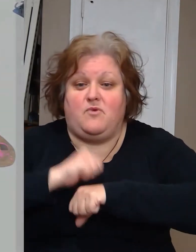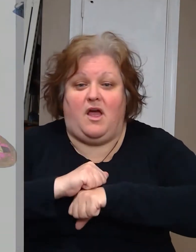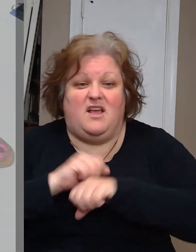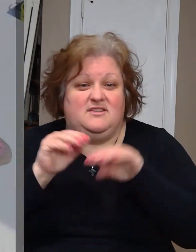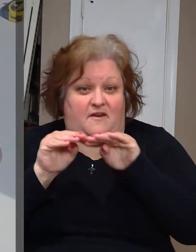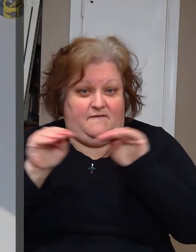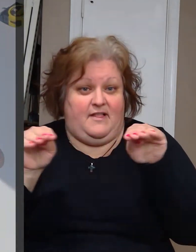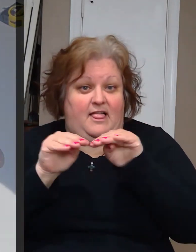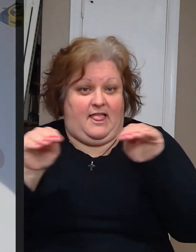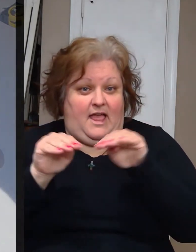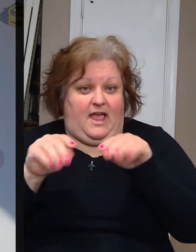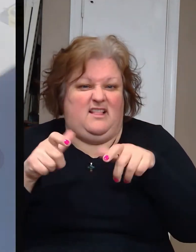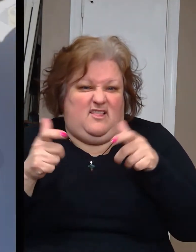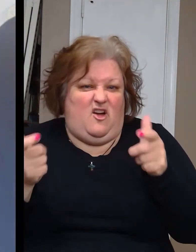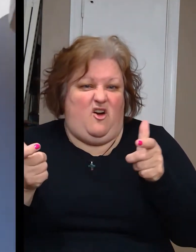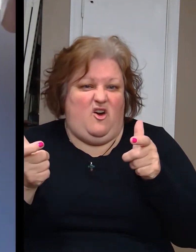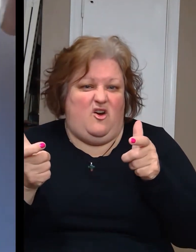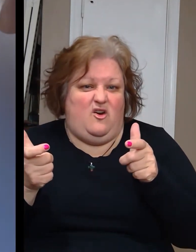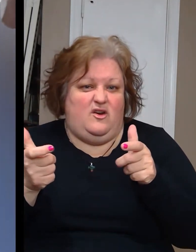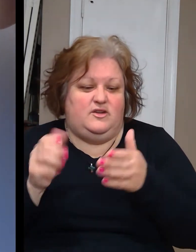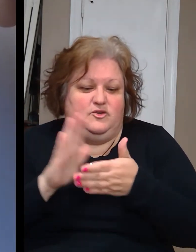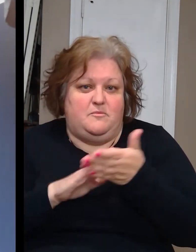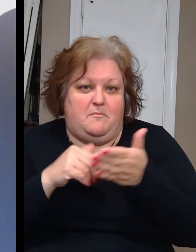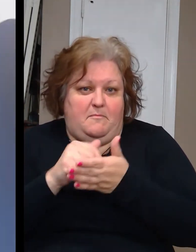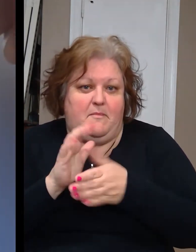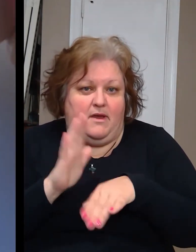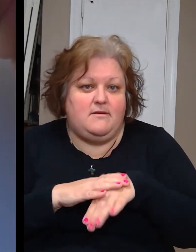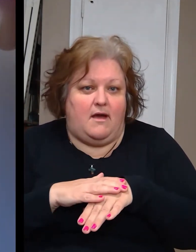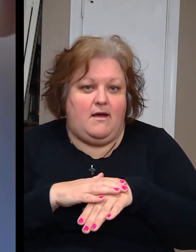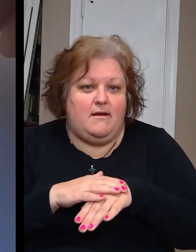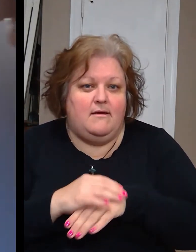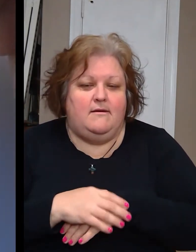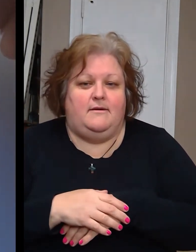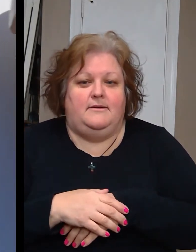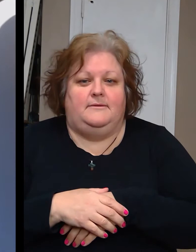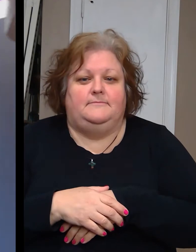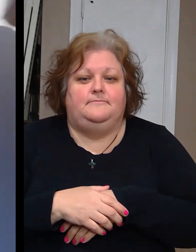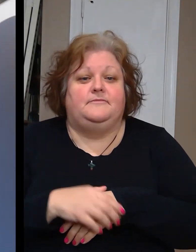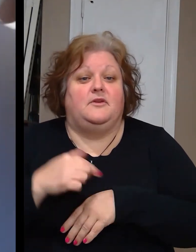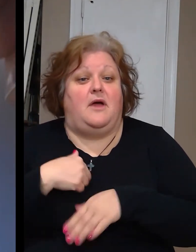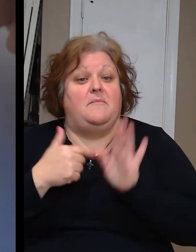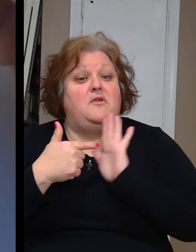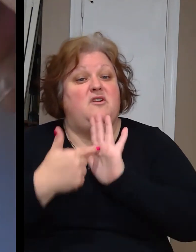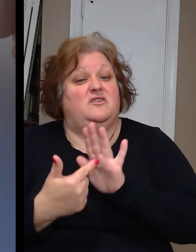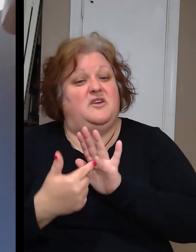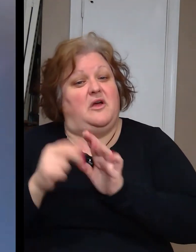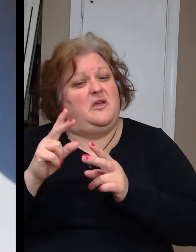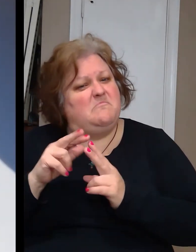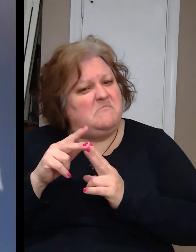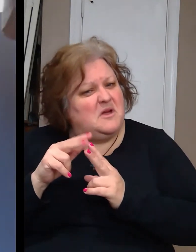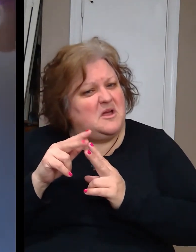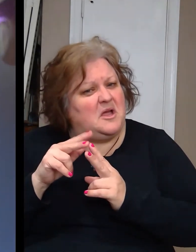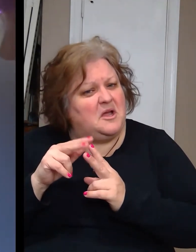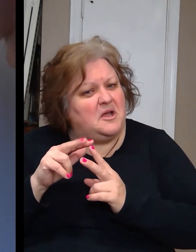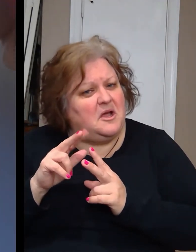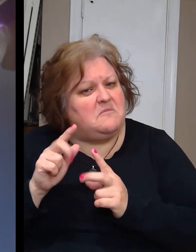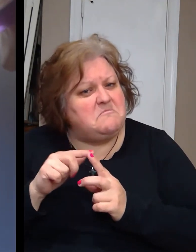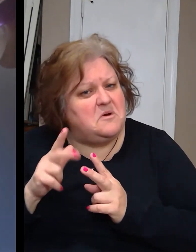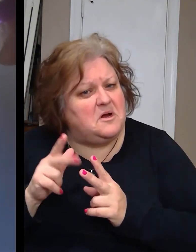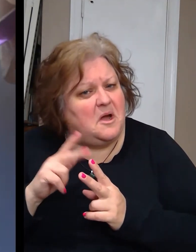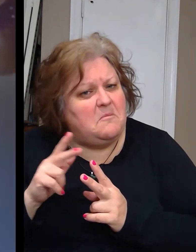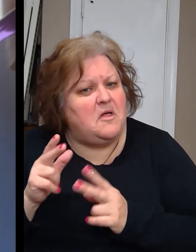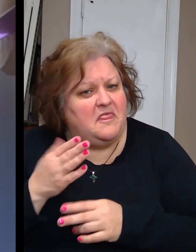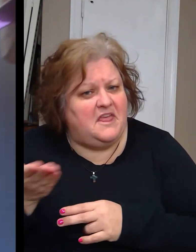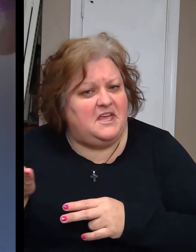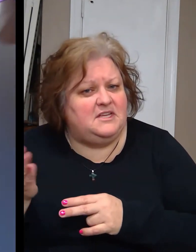flat large rocks that we could paint on. I'm going to show you just a couple of different ideas that I